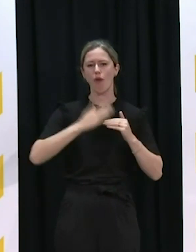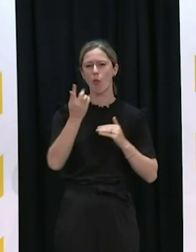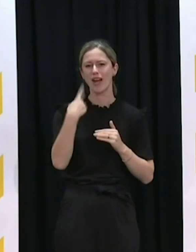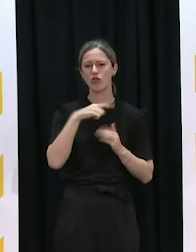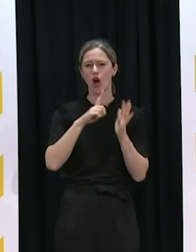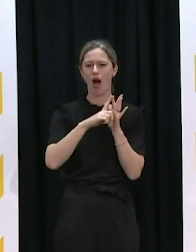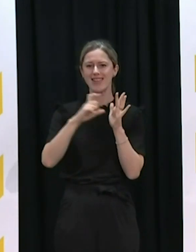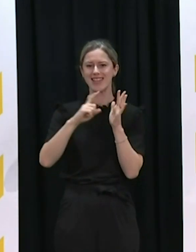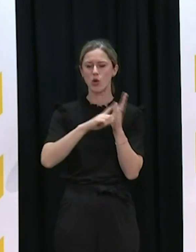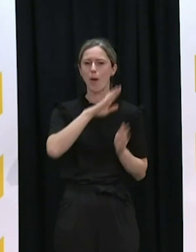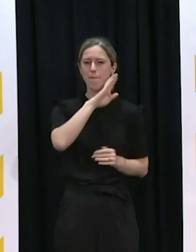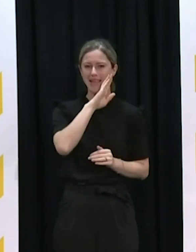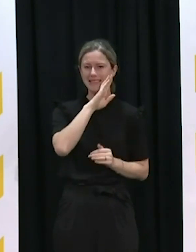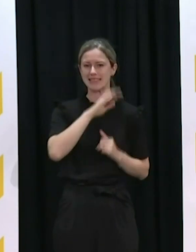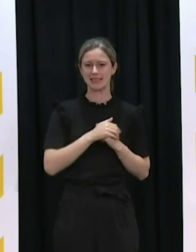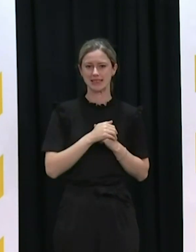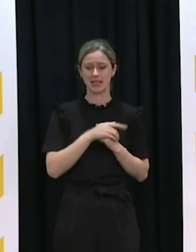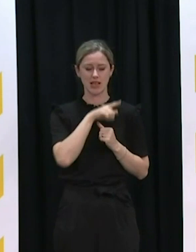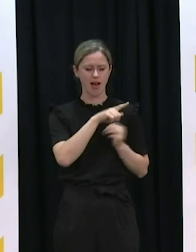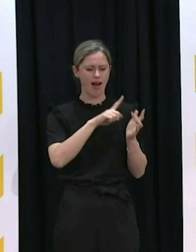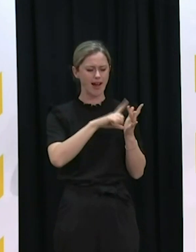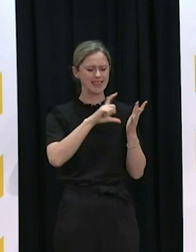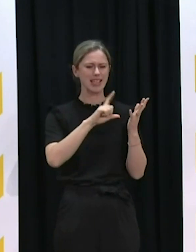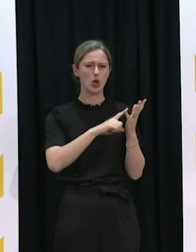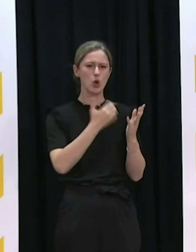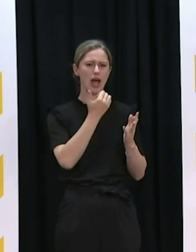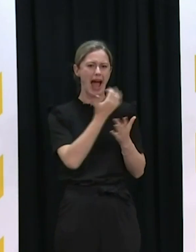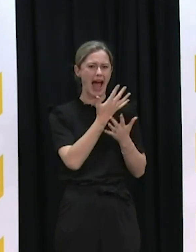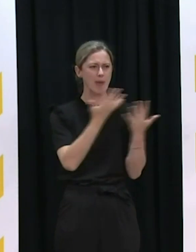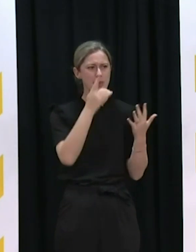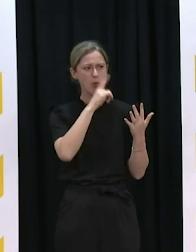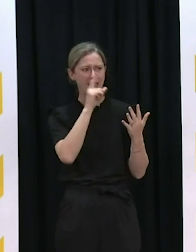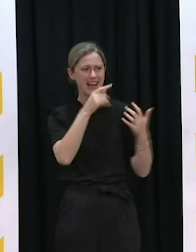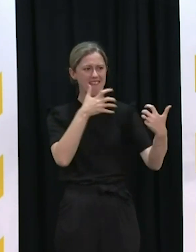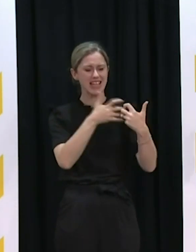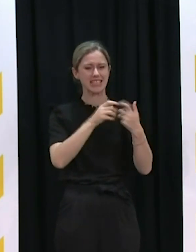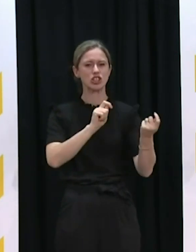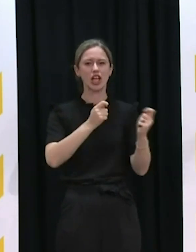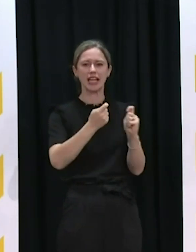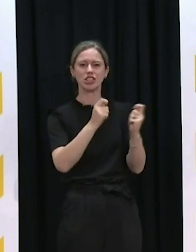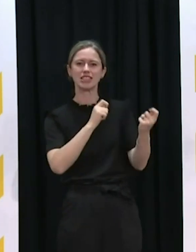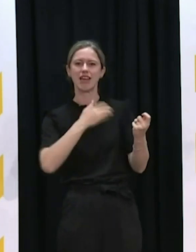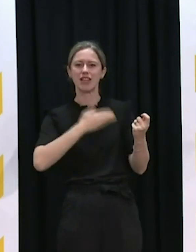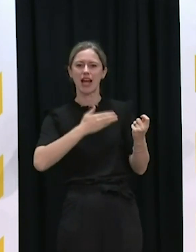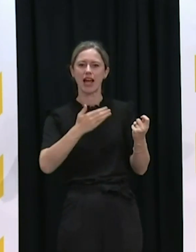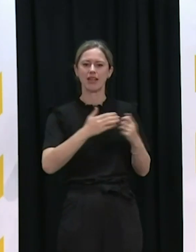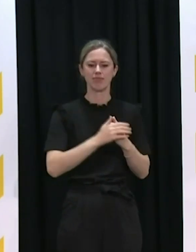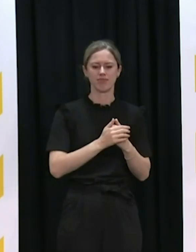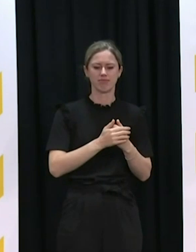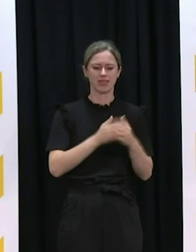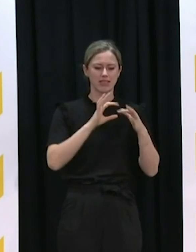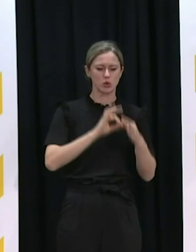beds. ICU bed capacity does change on a daily basis depending on what the local needs might be, planning and